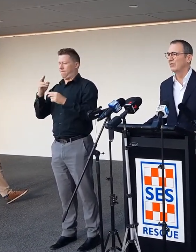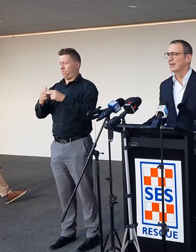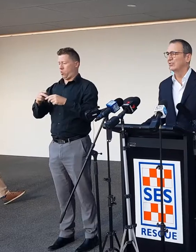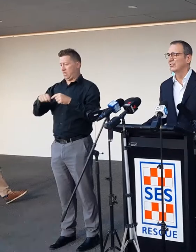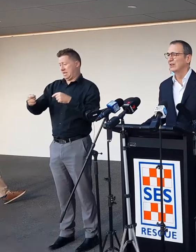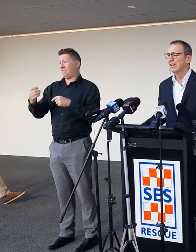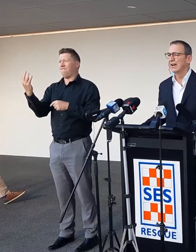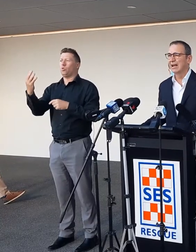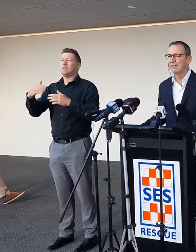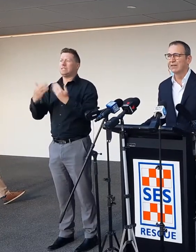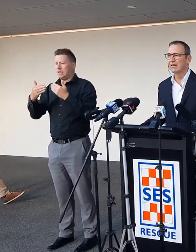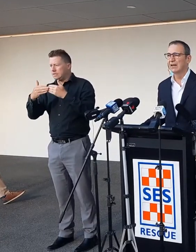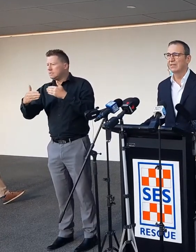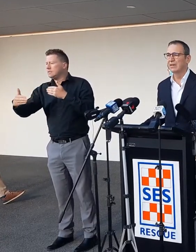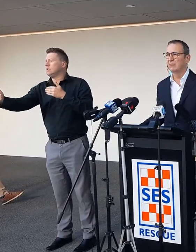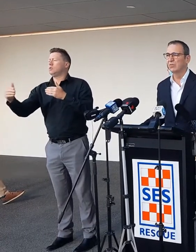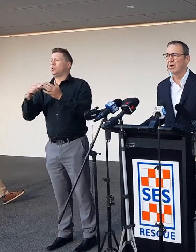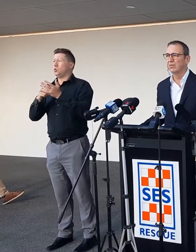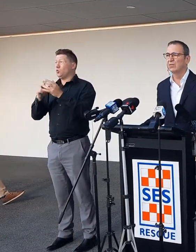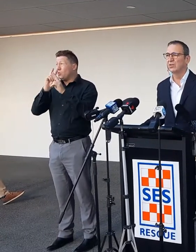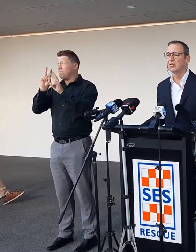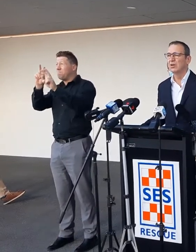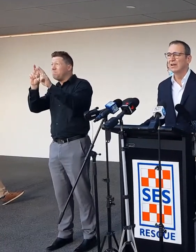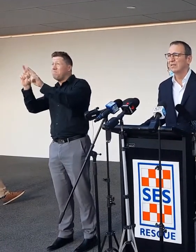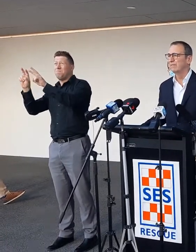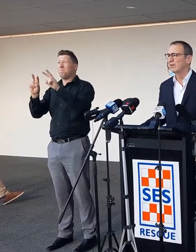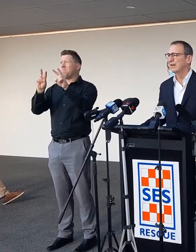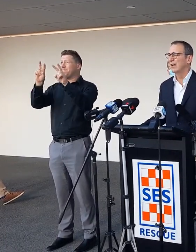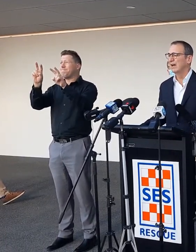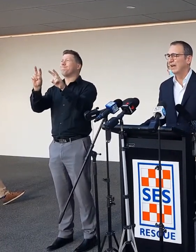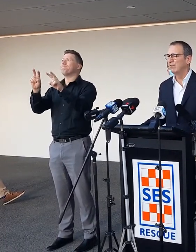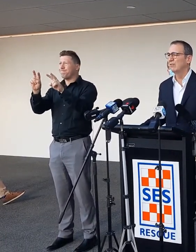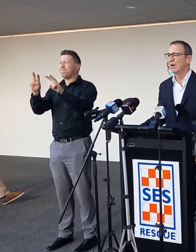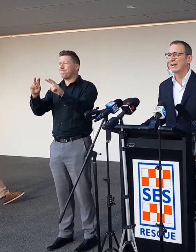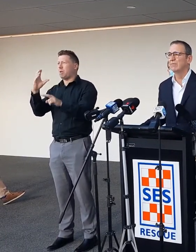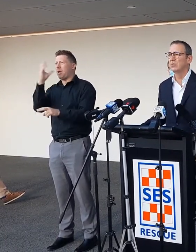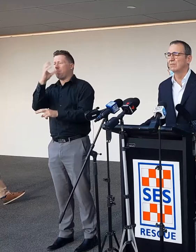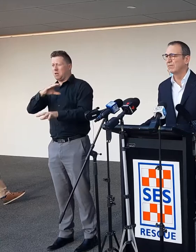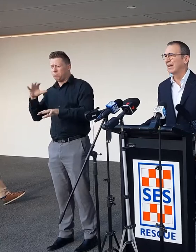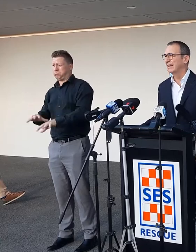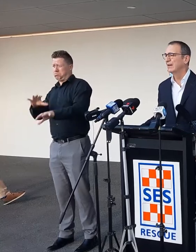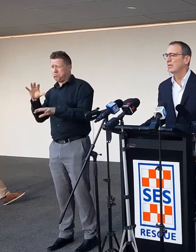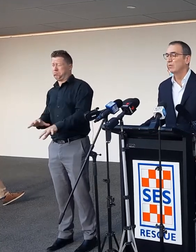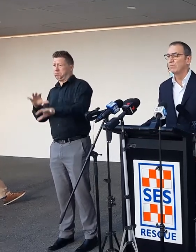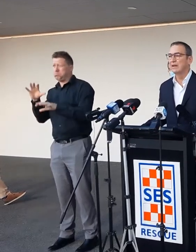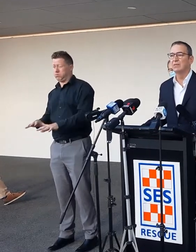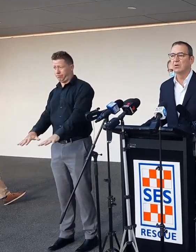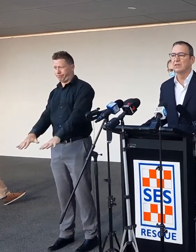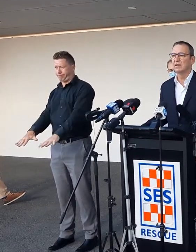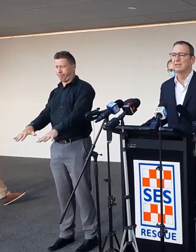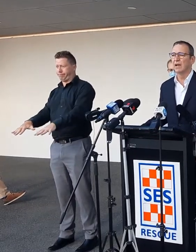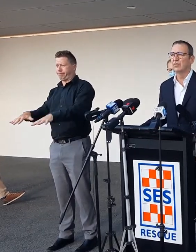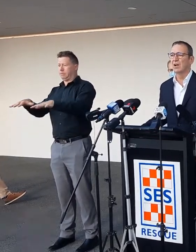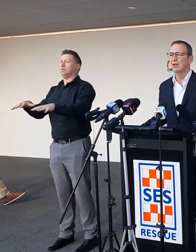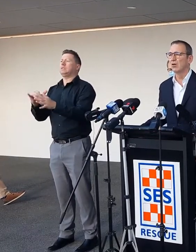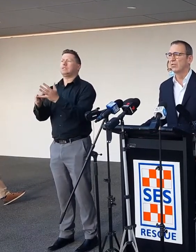South Australia to cover the response to the very heavy rainfalls and flooding that we've been